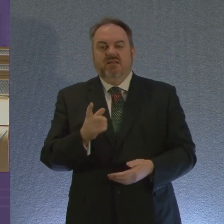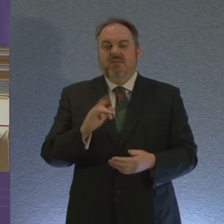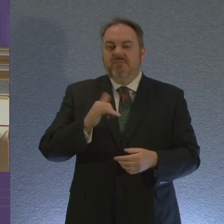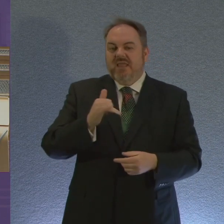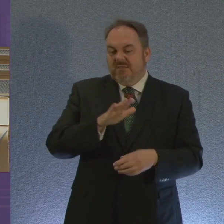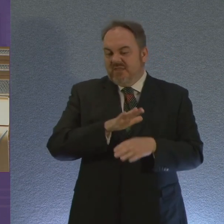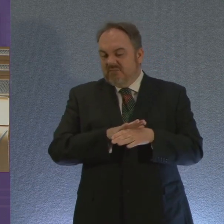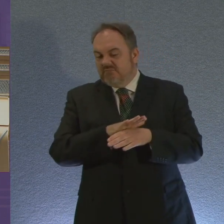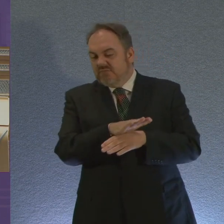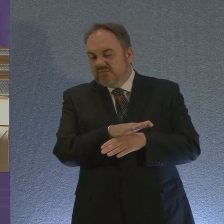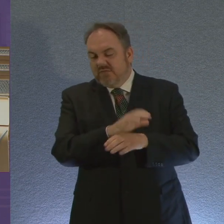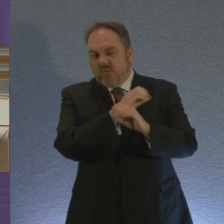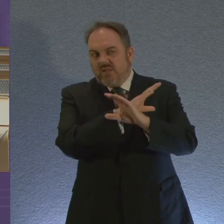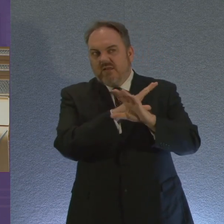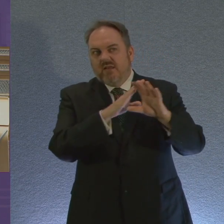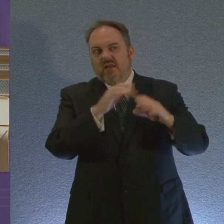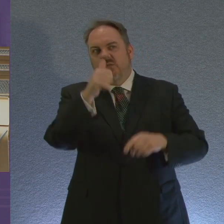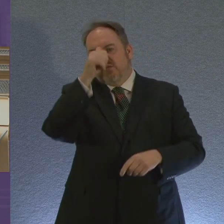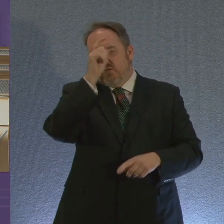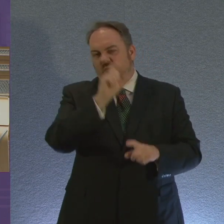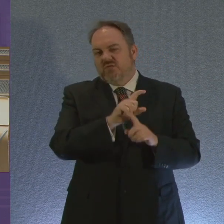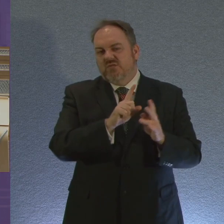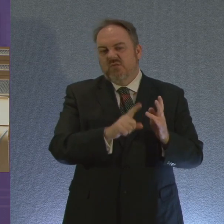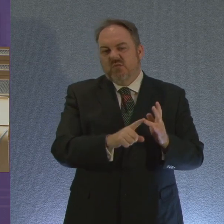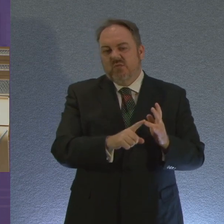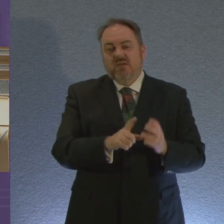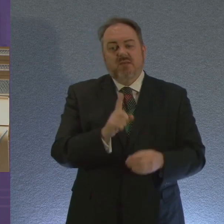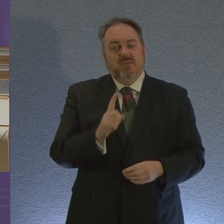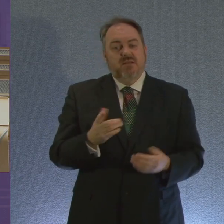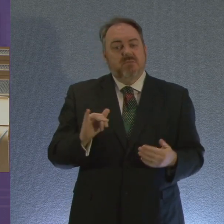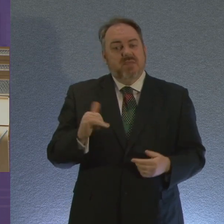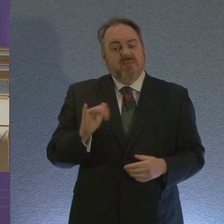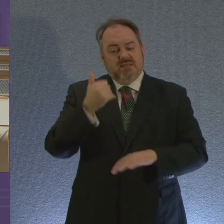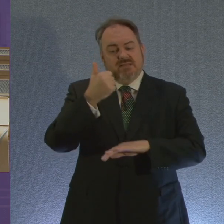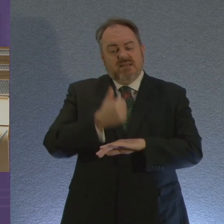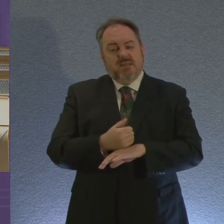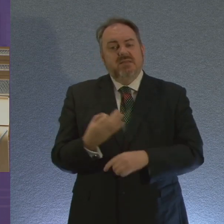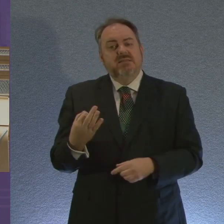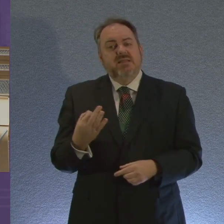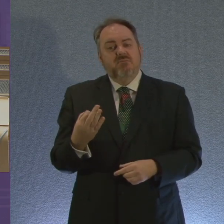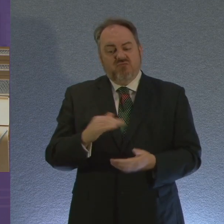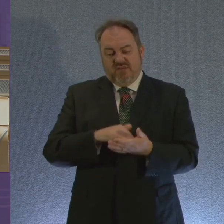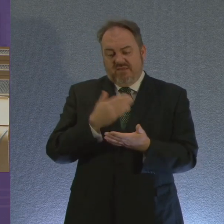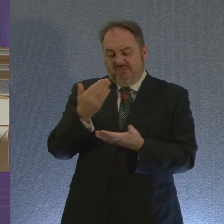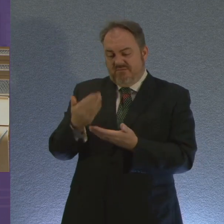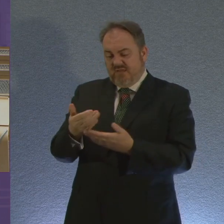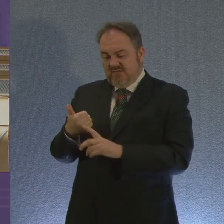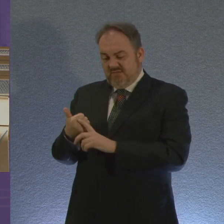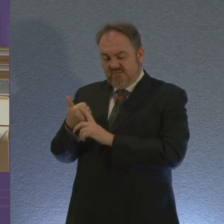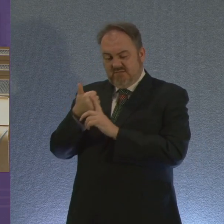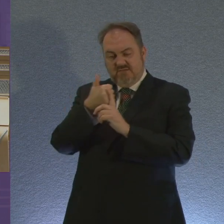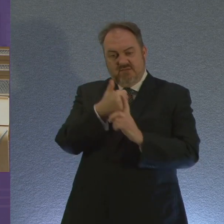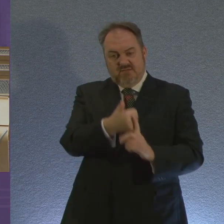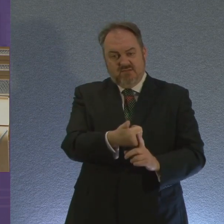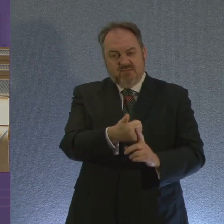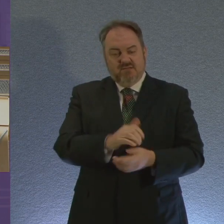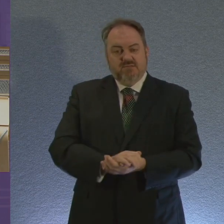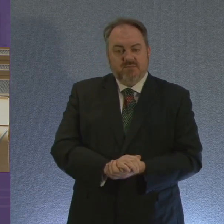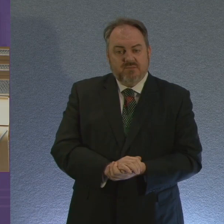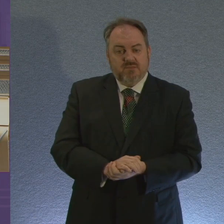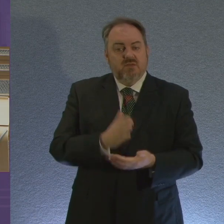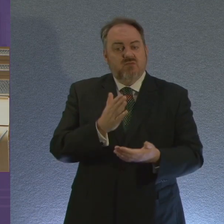clearer picture. Looking at even a temporary fund attached to the Scottish Welfare Fund, which will not cover rents at the moment, appreciate that.